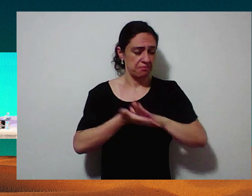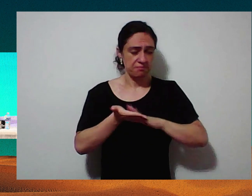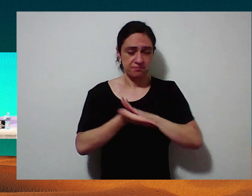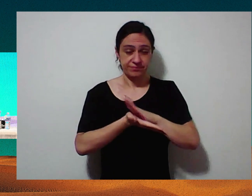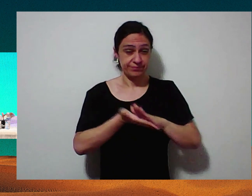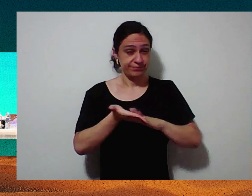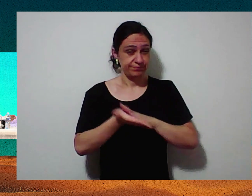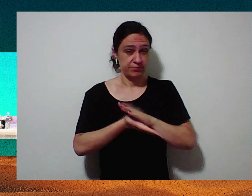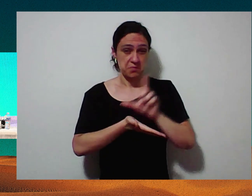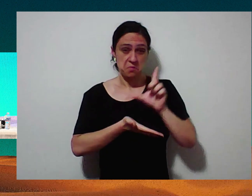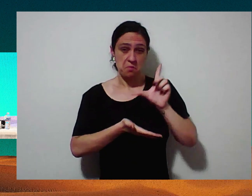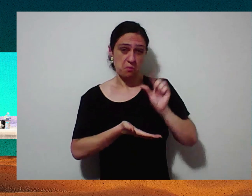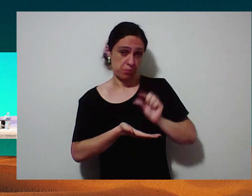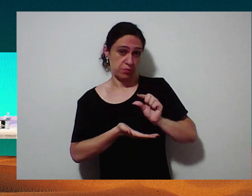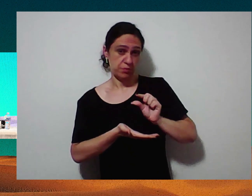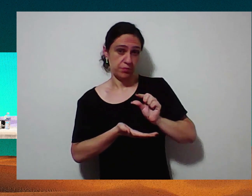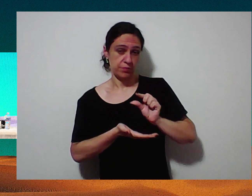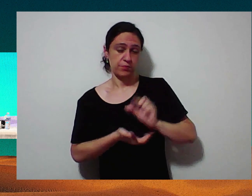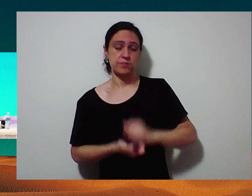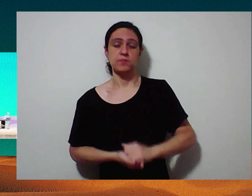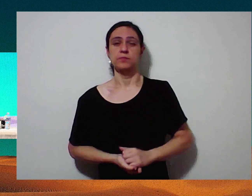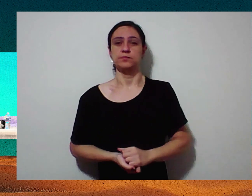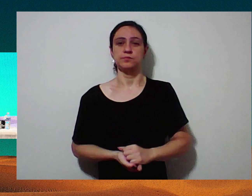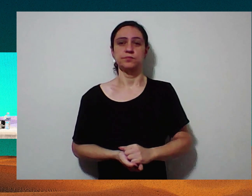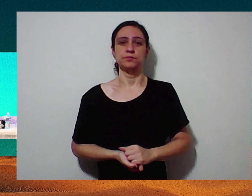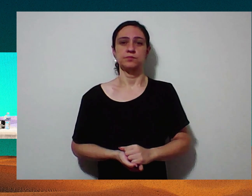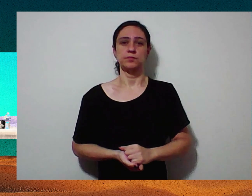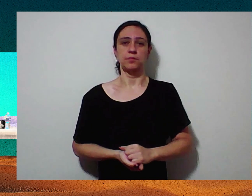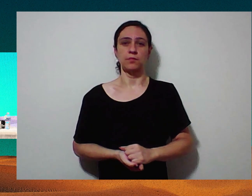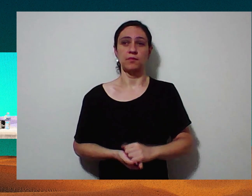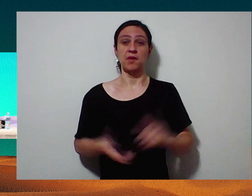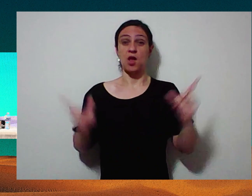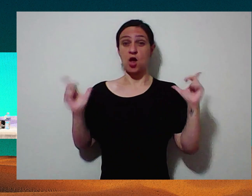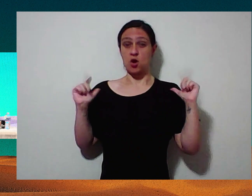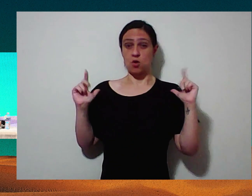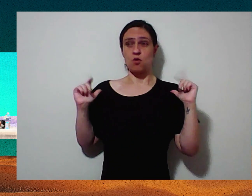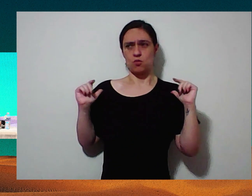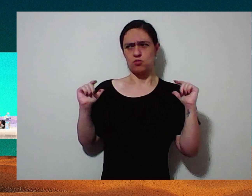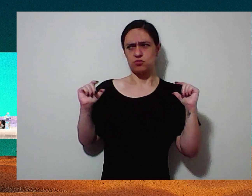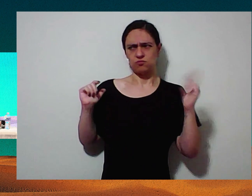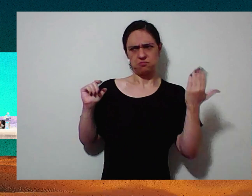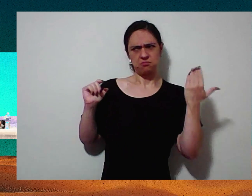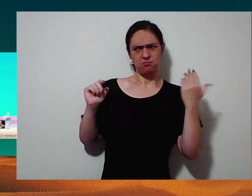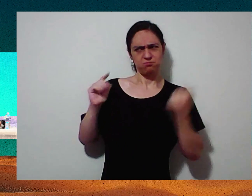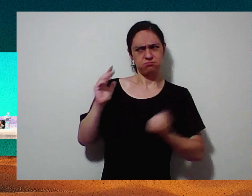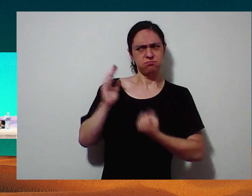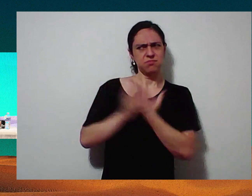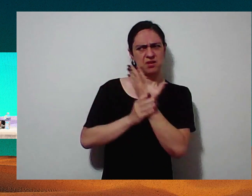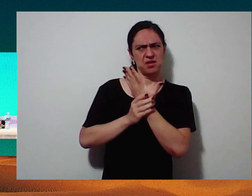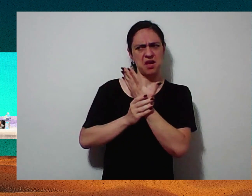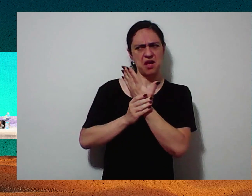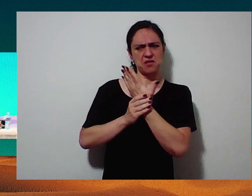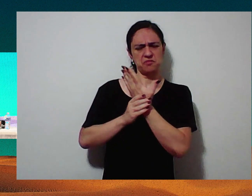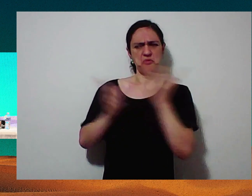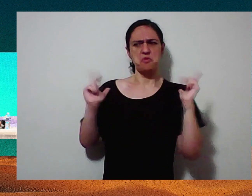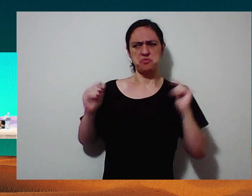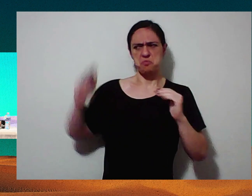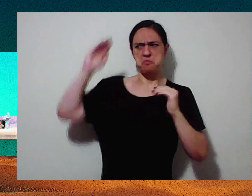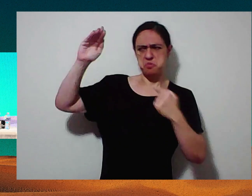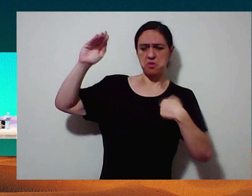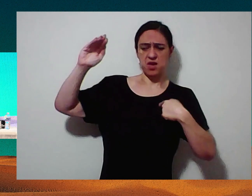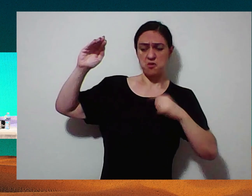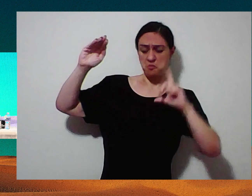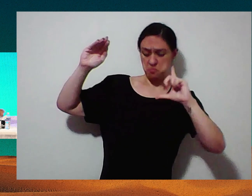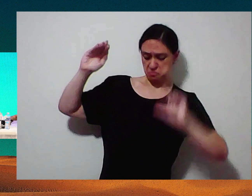very little capacity. Comparado a Lúcifer quando foi criado, eu sou quase zero. Compared to Lucifer when he was